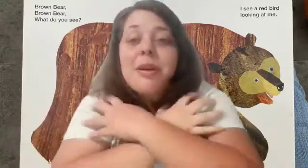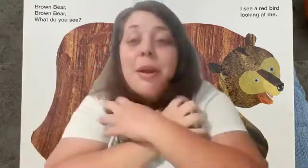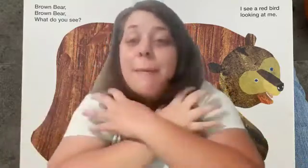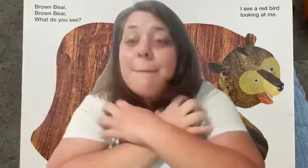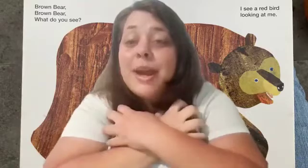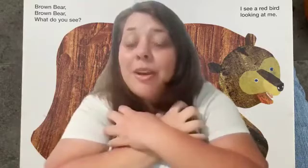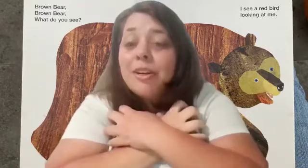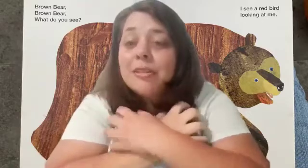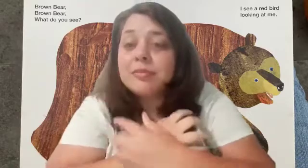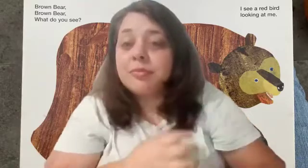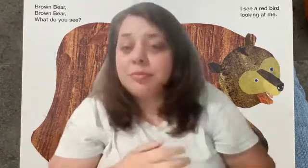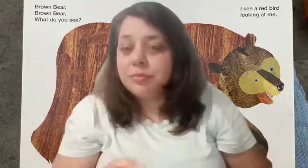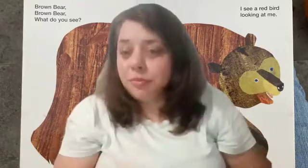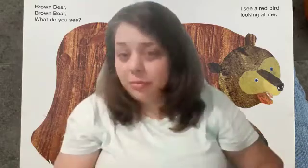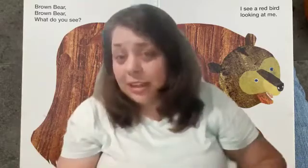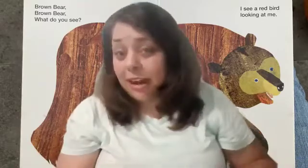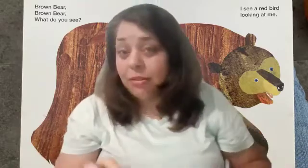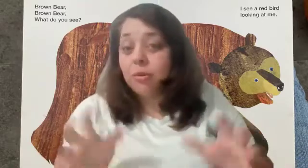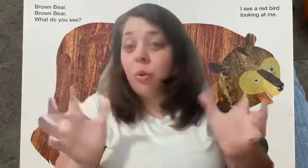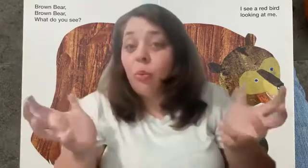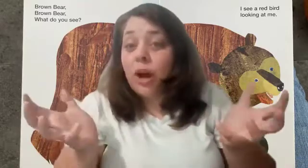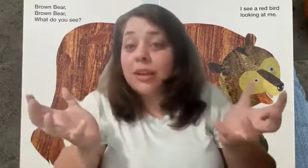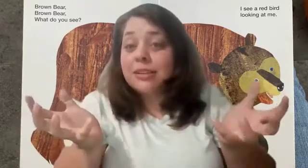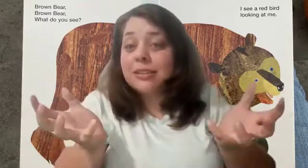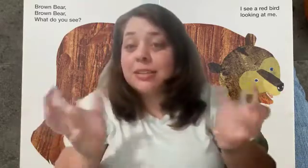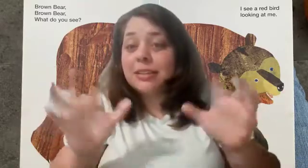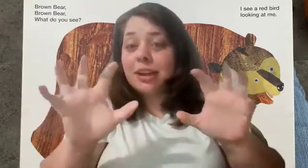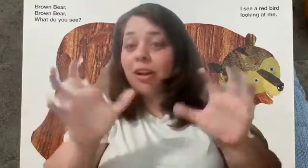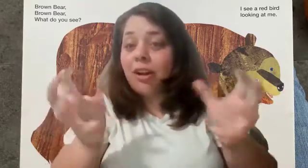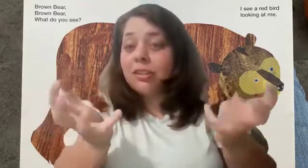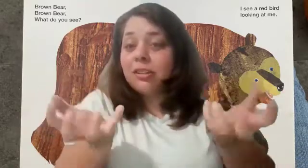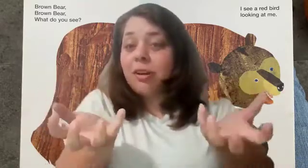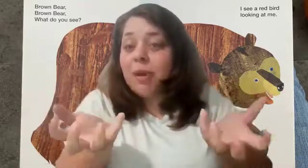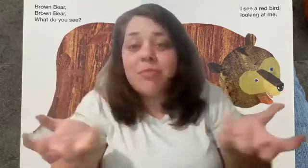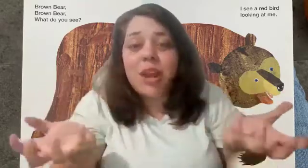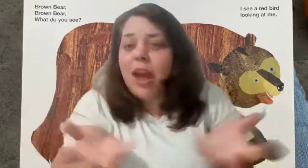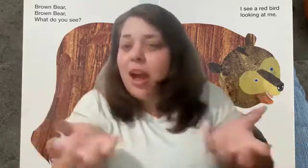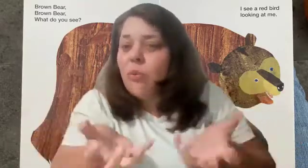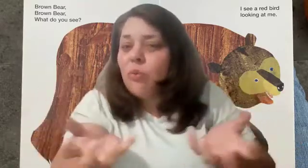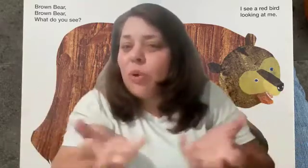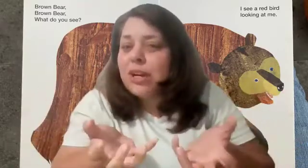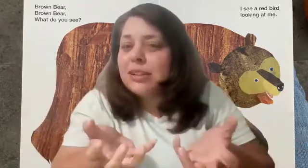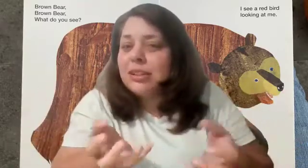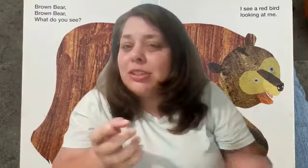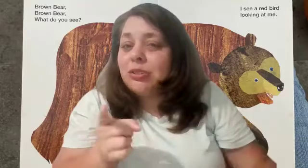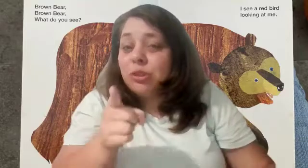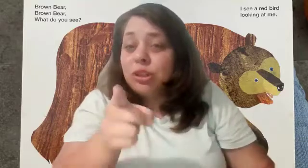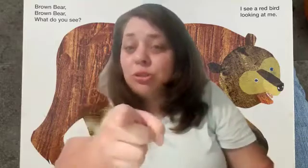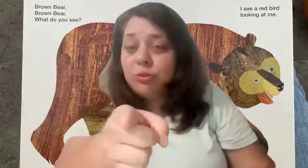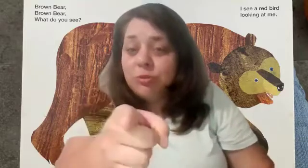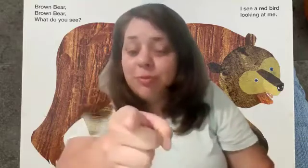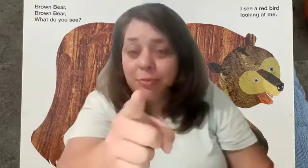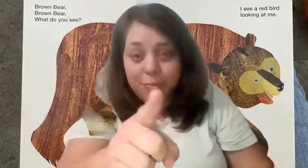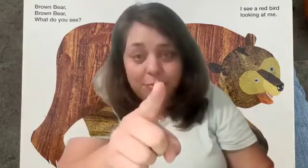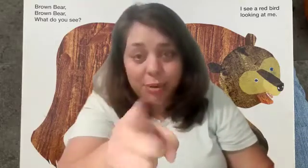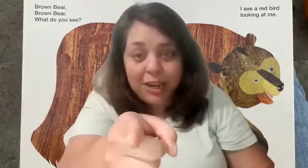brown bear. And now, what? Take our claws and turn them up. What do